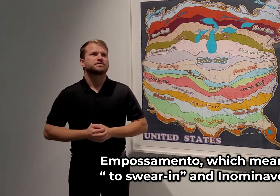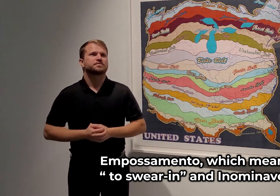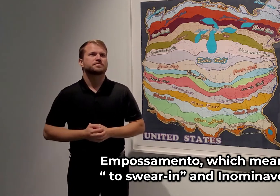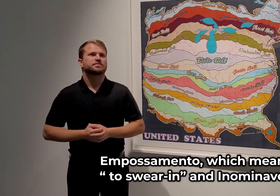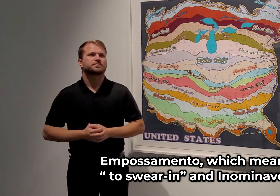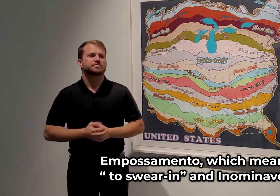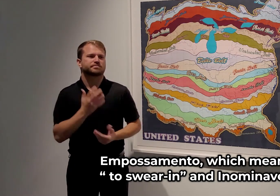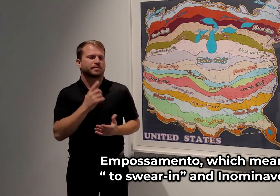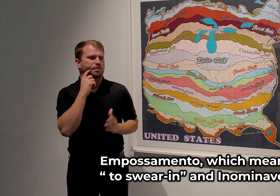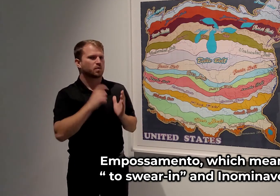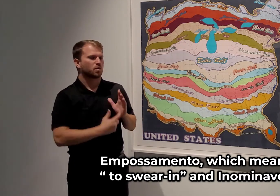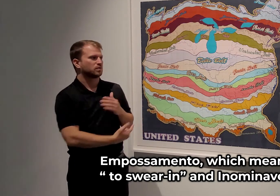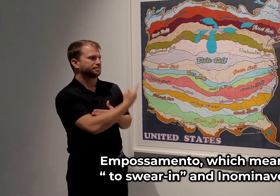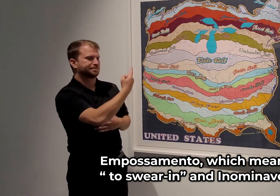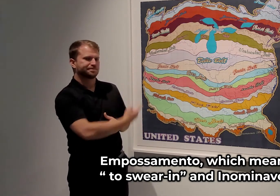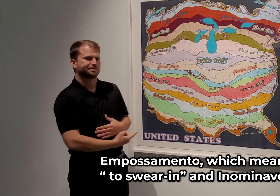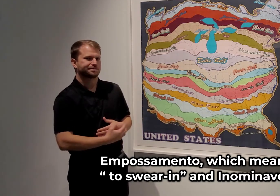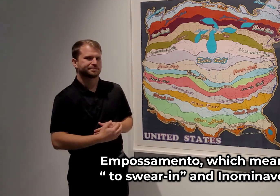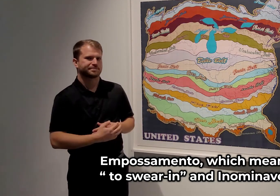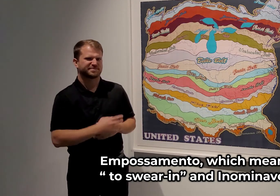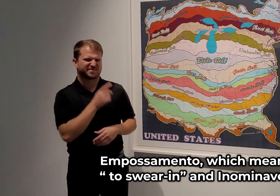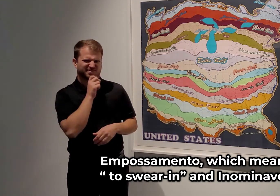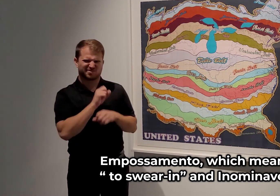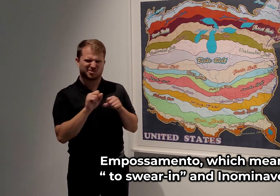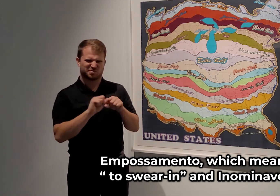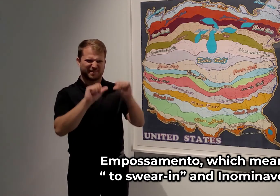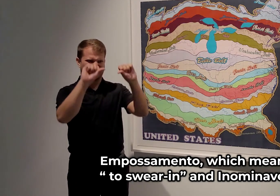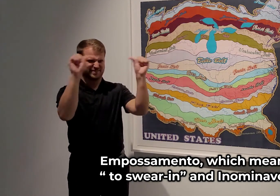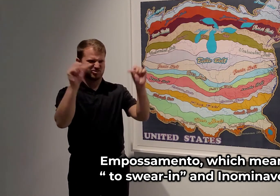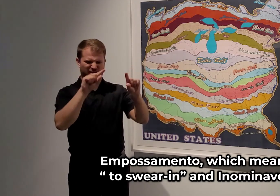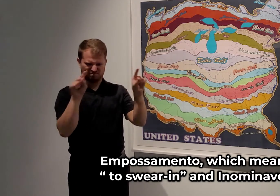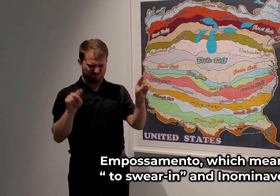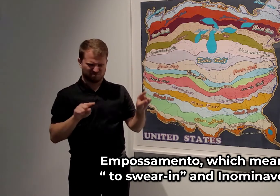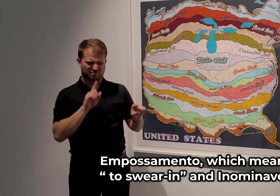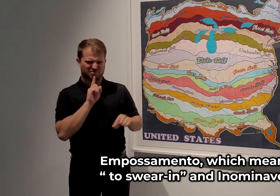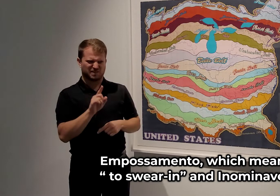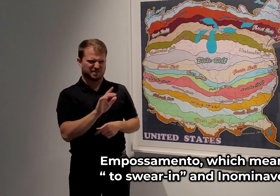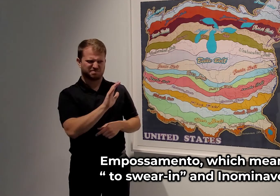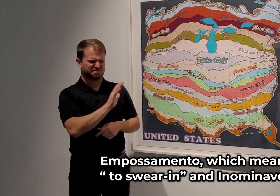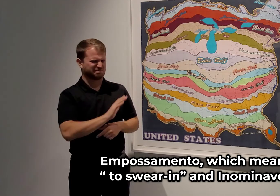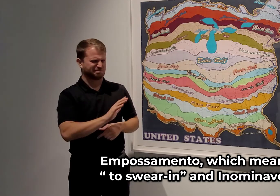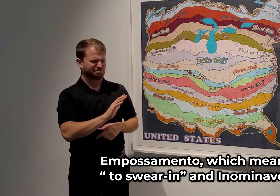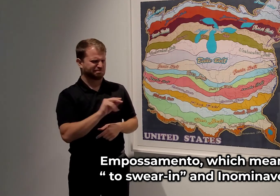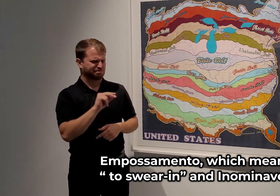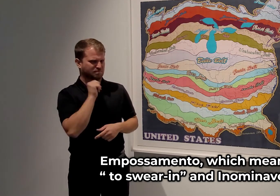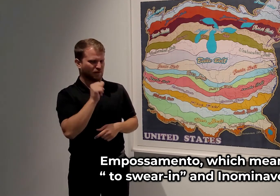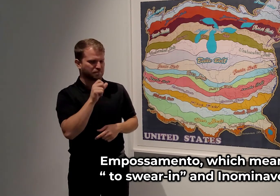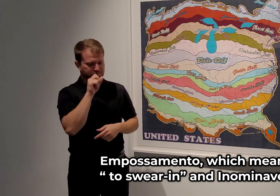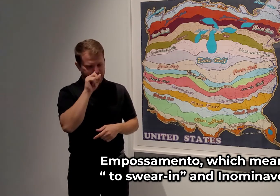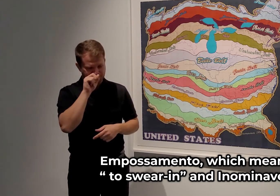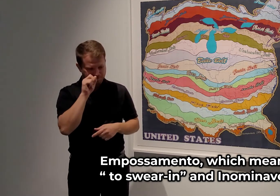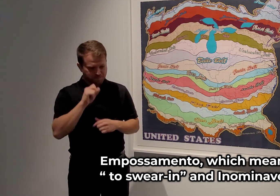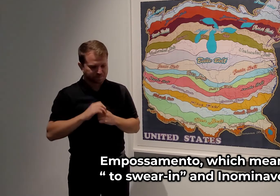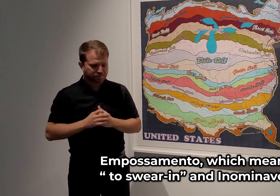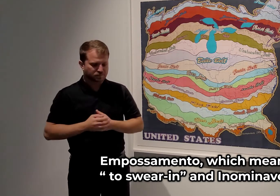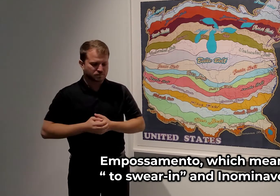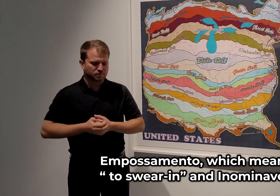You might notice that this map is also not a realistic representation of the United States or the land in North